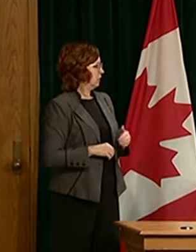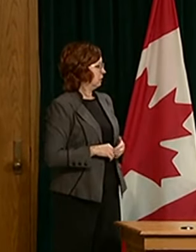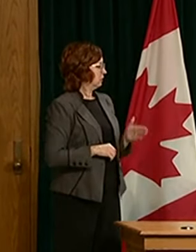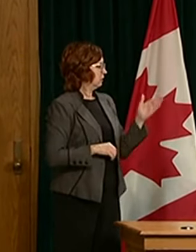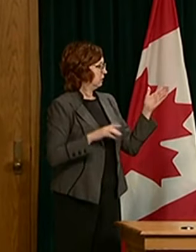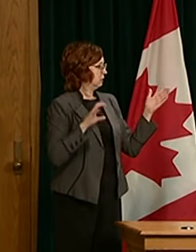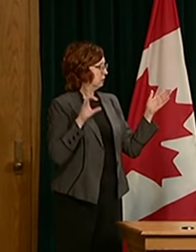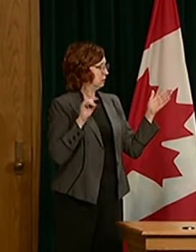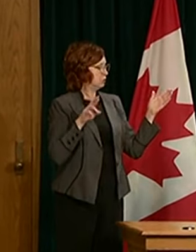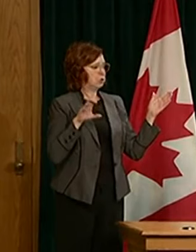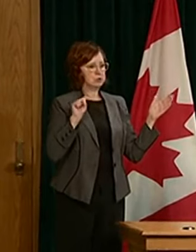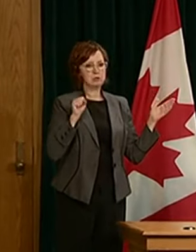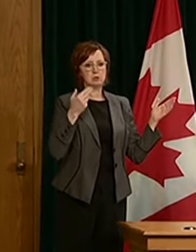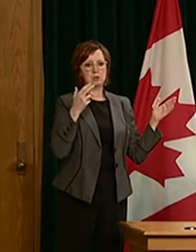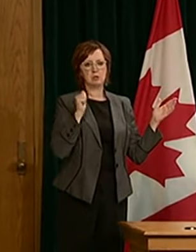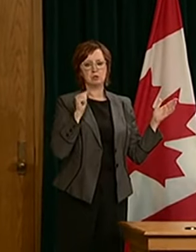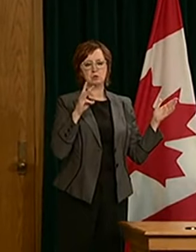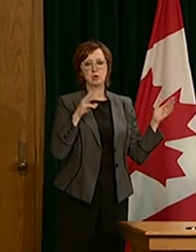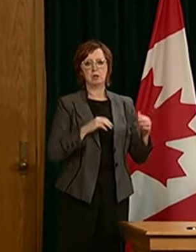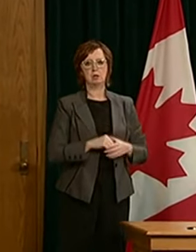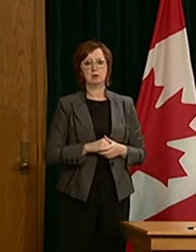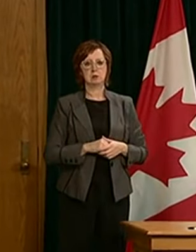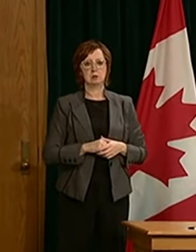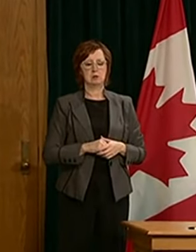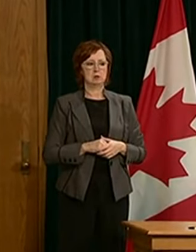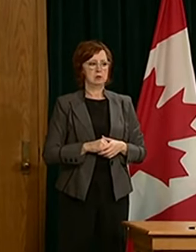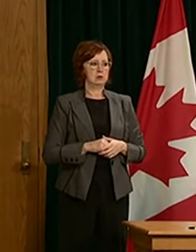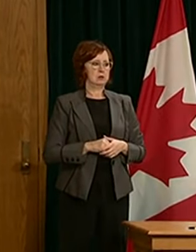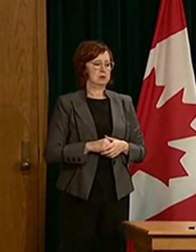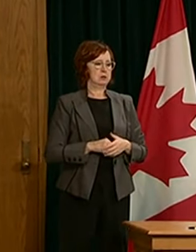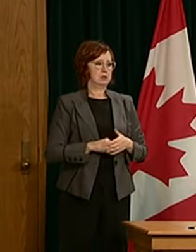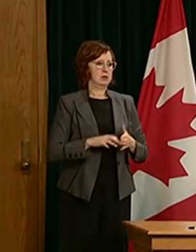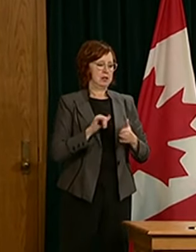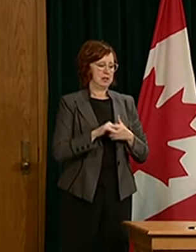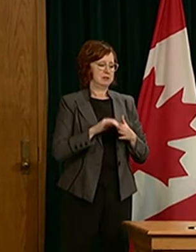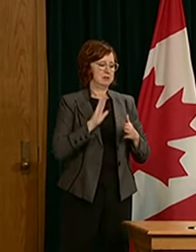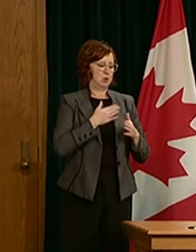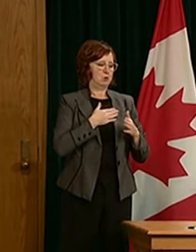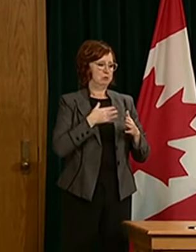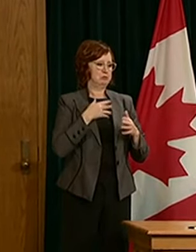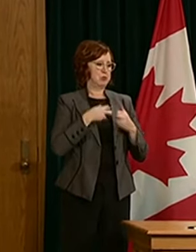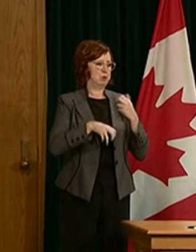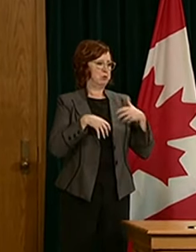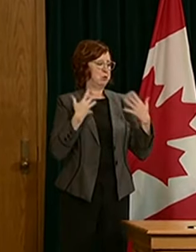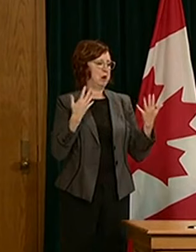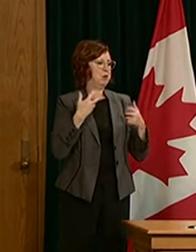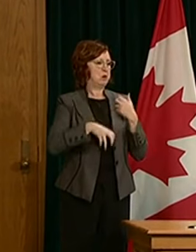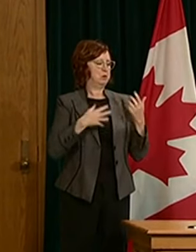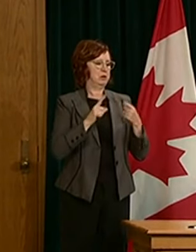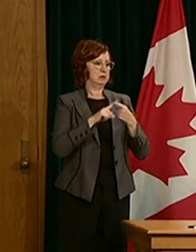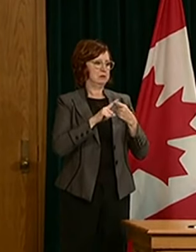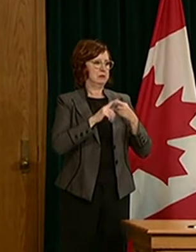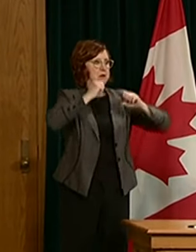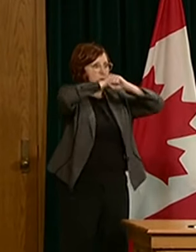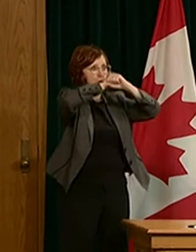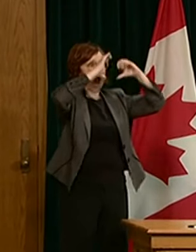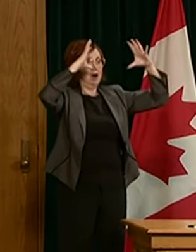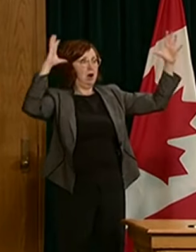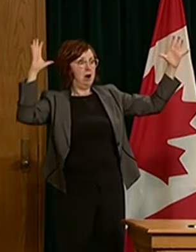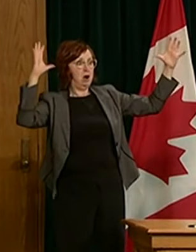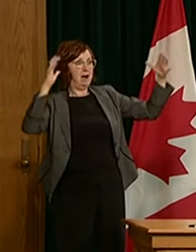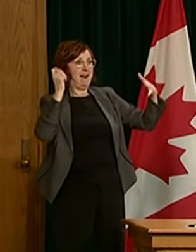I think it's a lot of what ifs, and that's the challenge of a model. I think that we can actually in Saskatchewan,